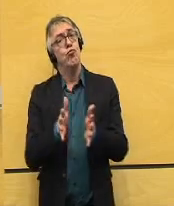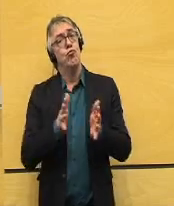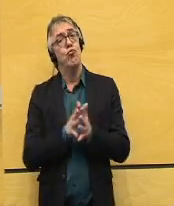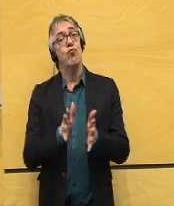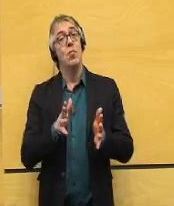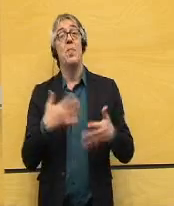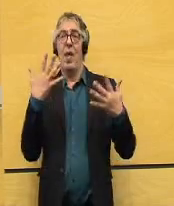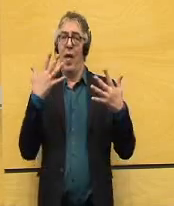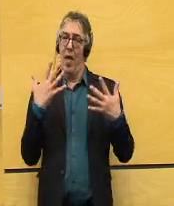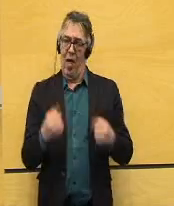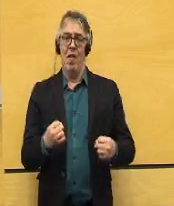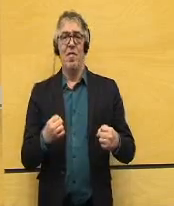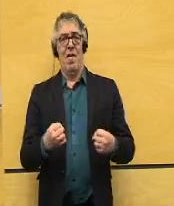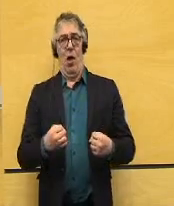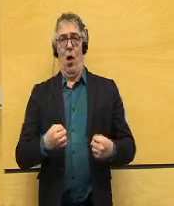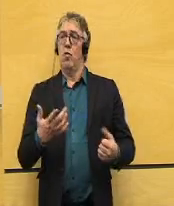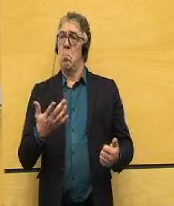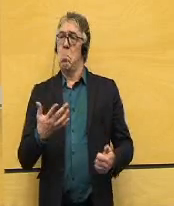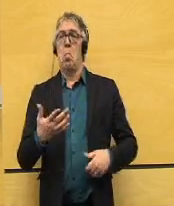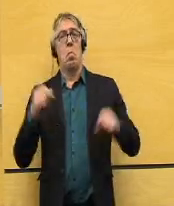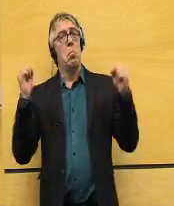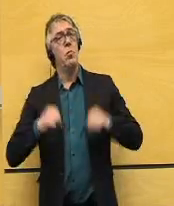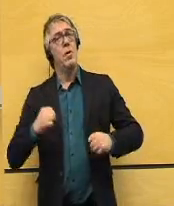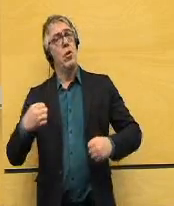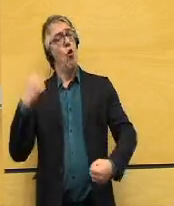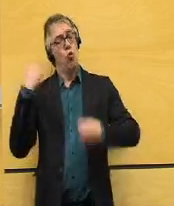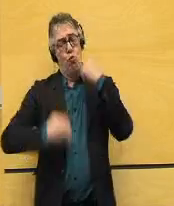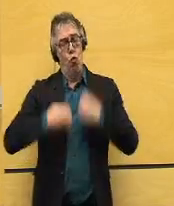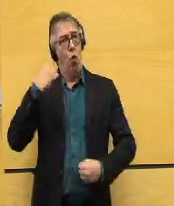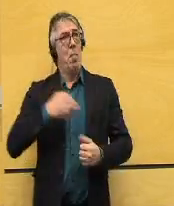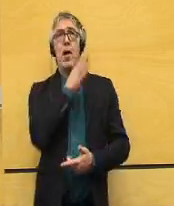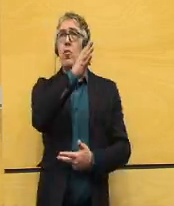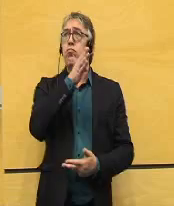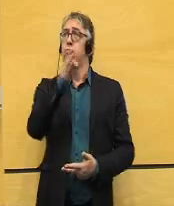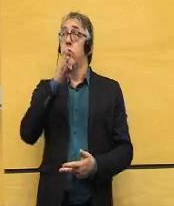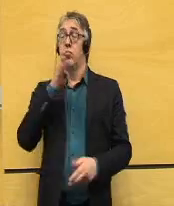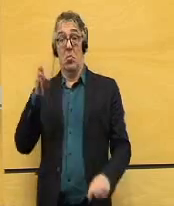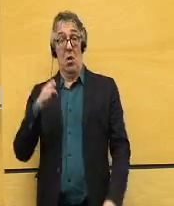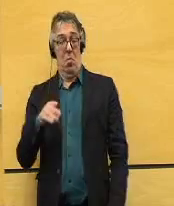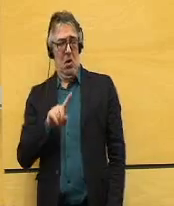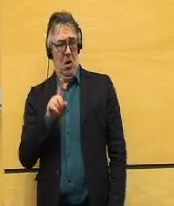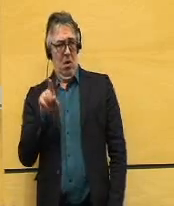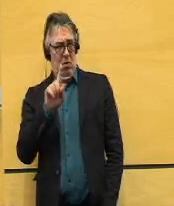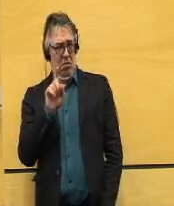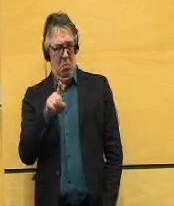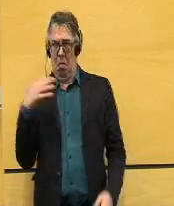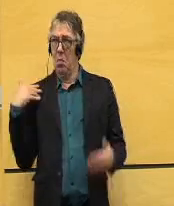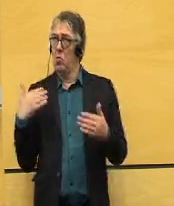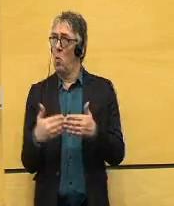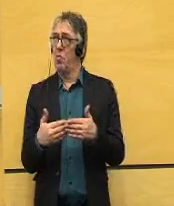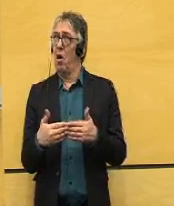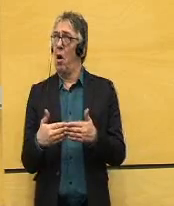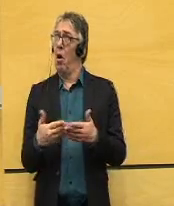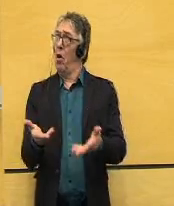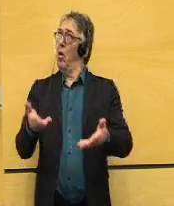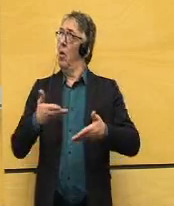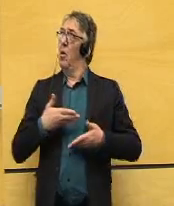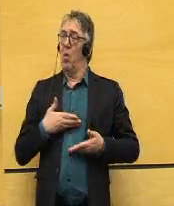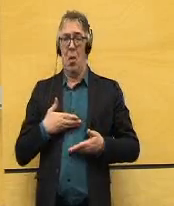only 28 complaints. And if I do, I mean, link up this question with Ms.